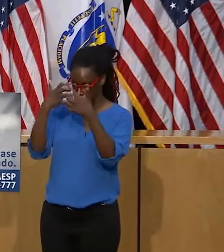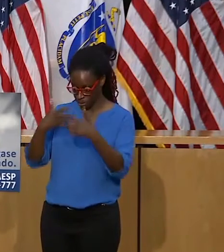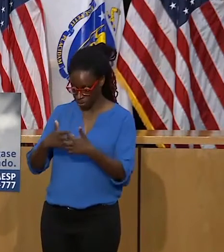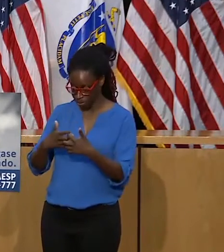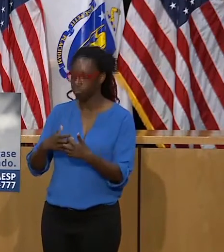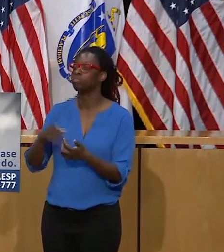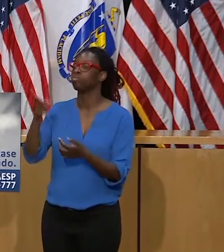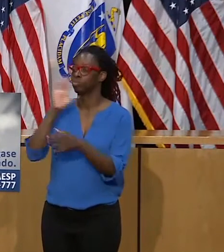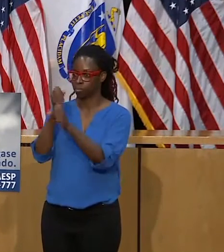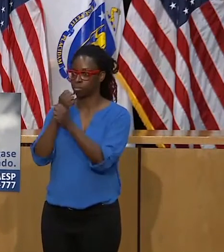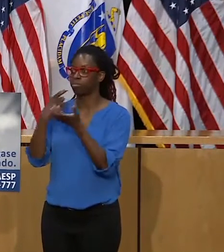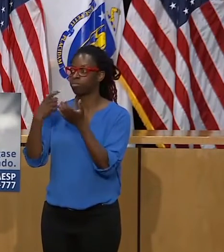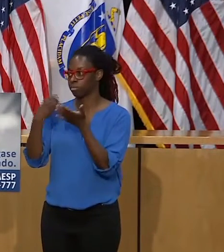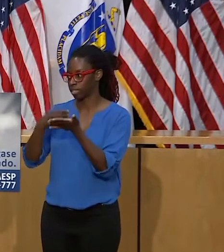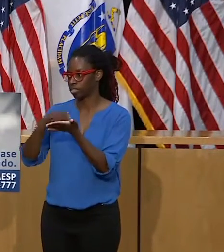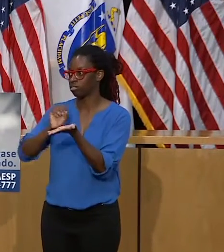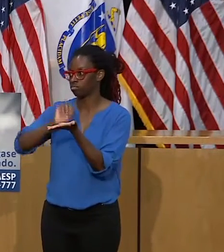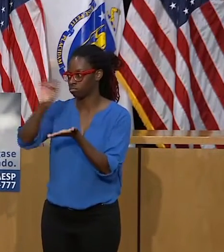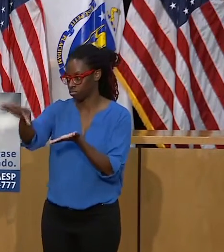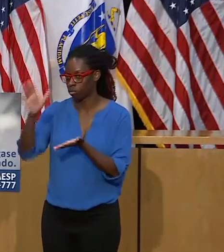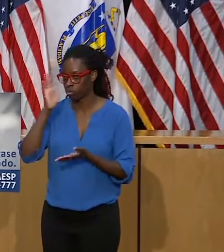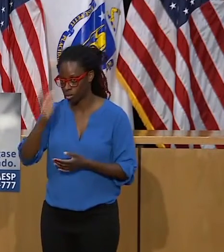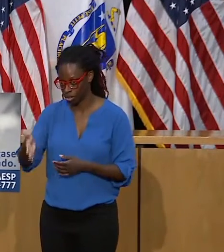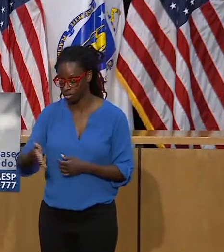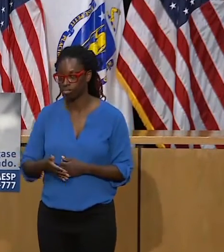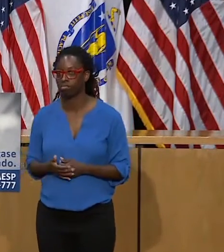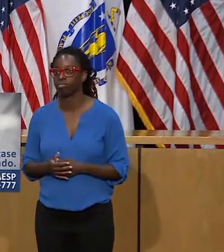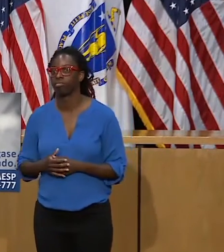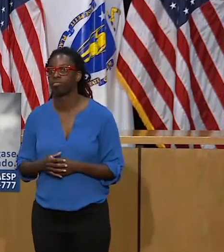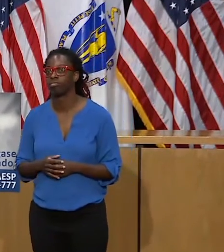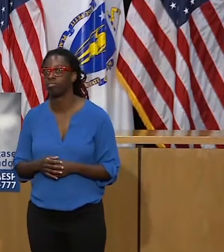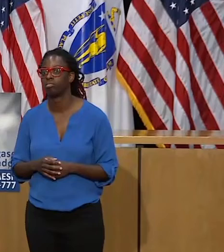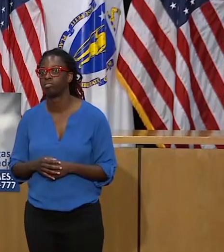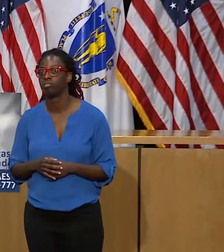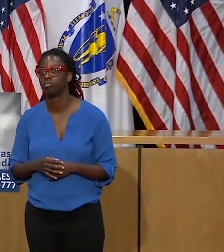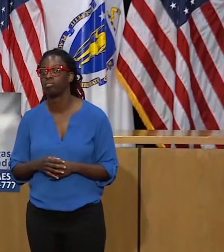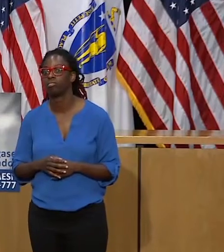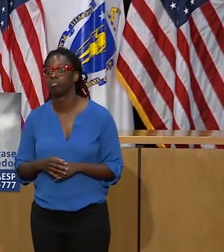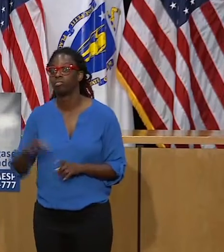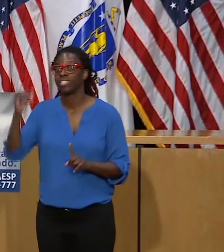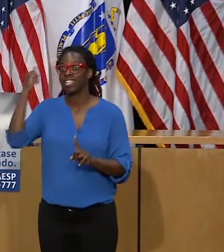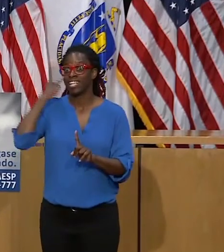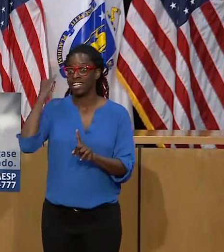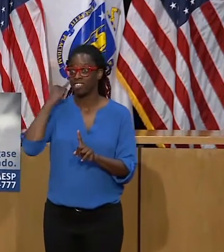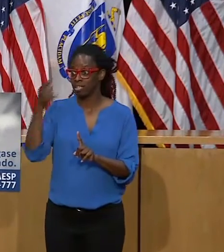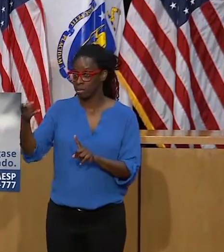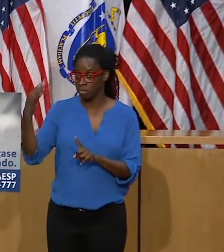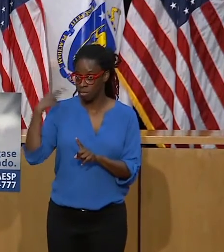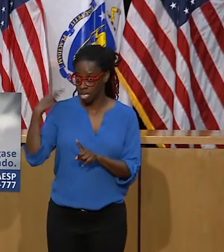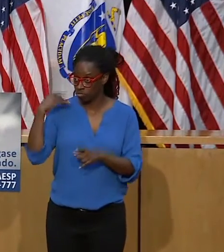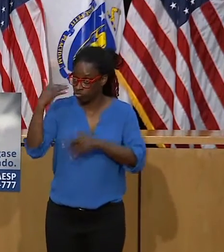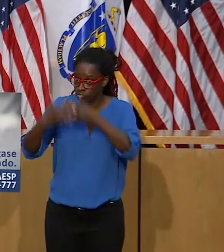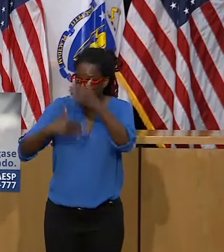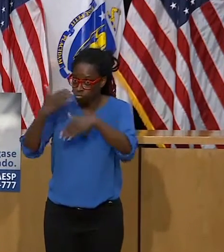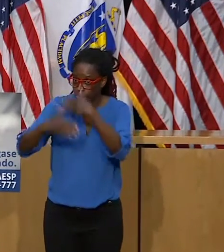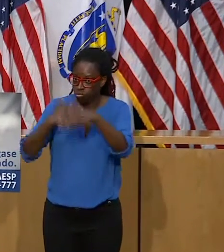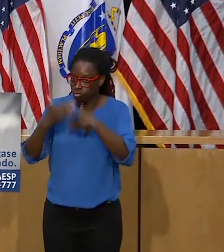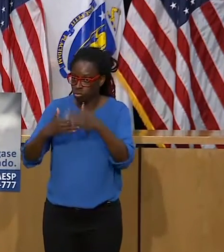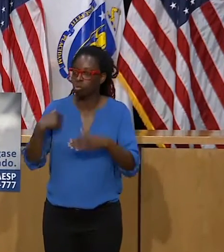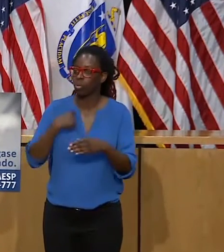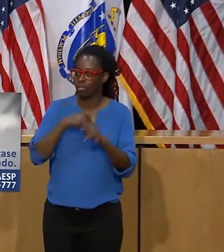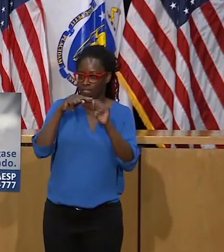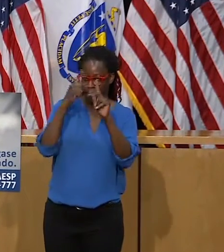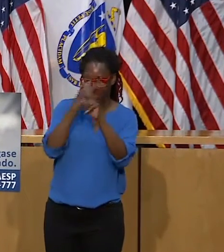is for those who we are processing on this stuff and trying to get to the bottom with respect to what's real and what's not, once